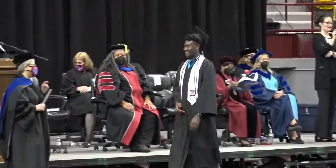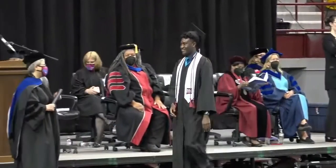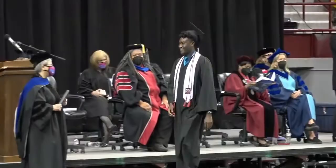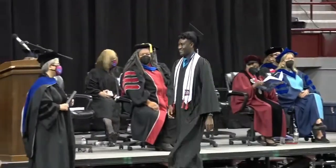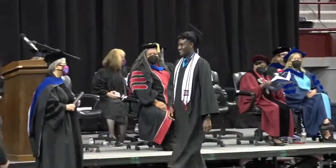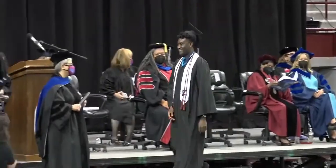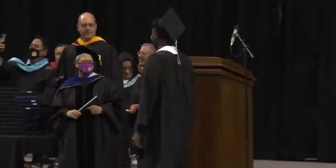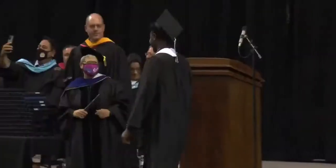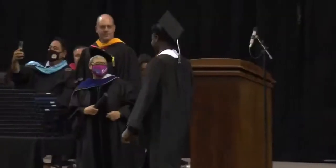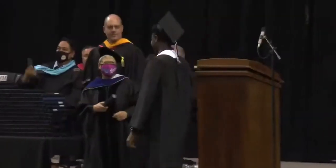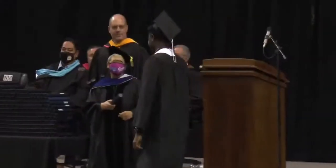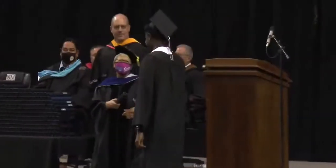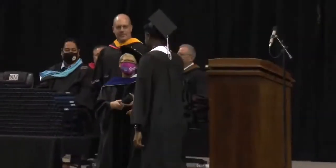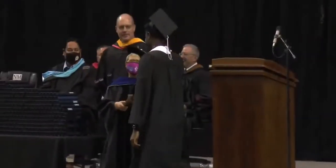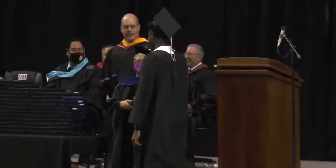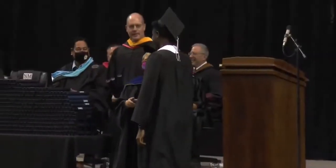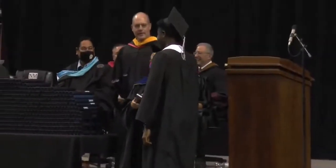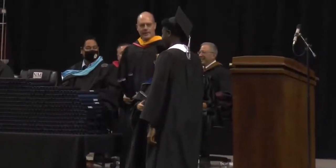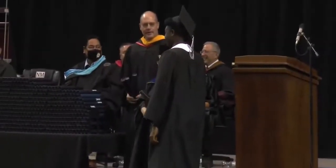Graduate.